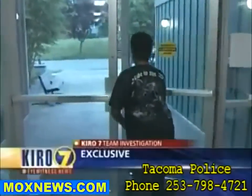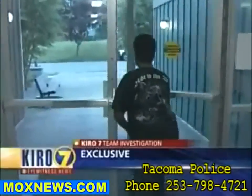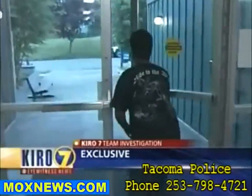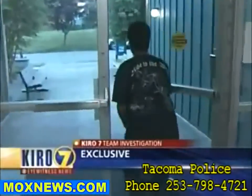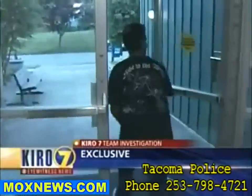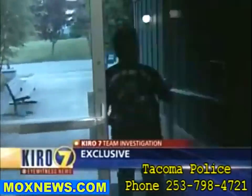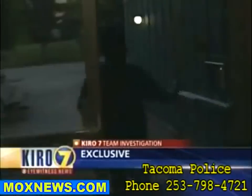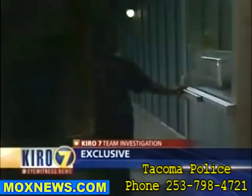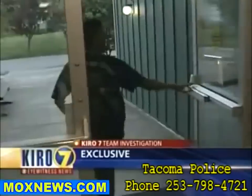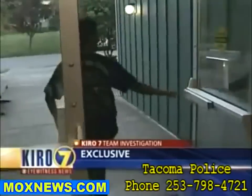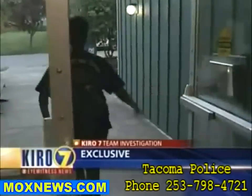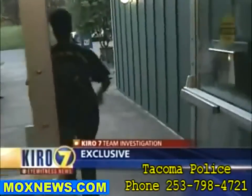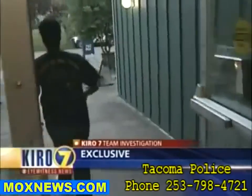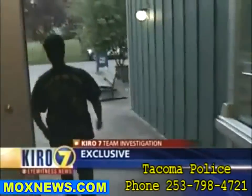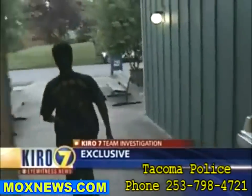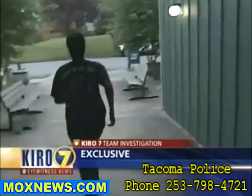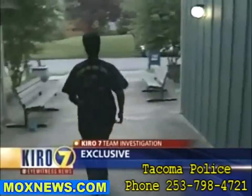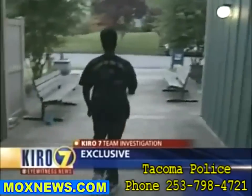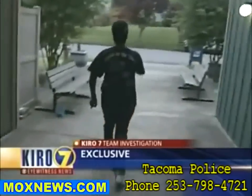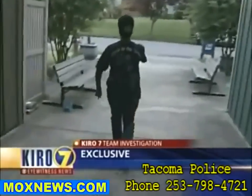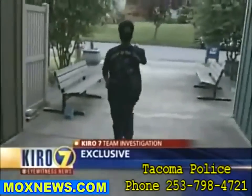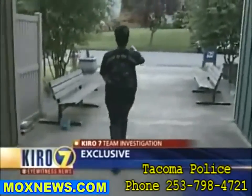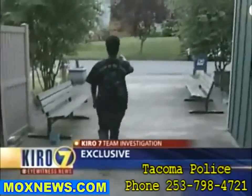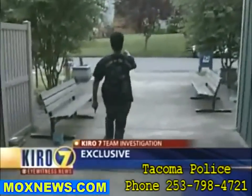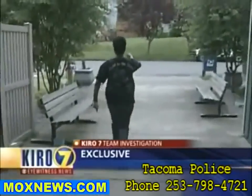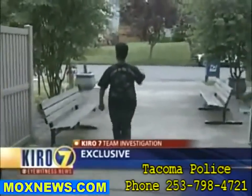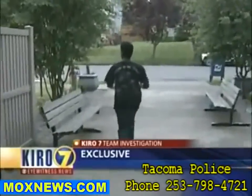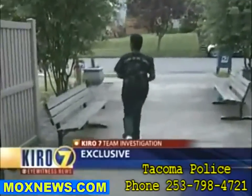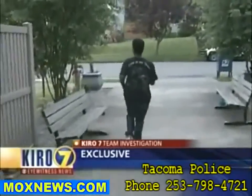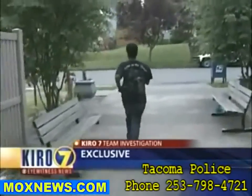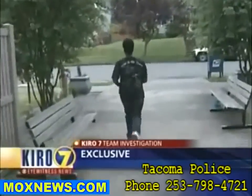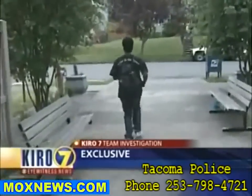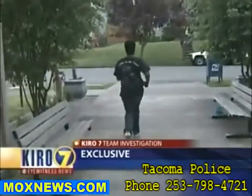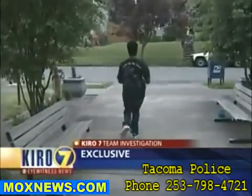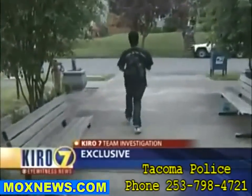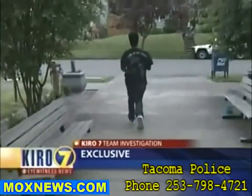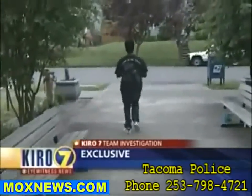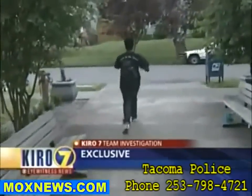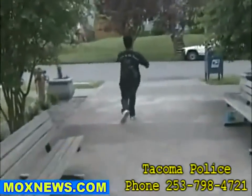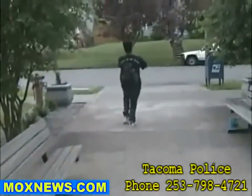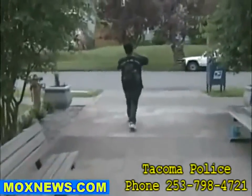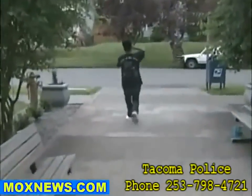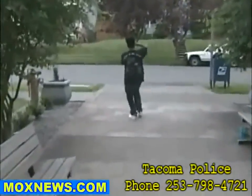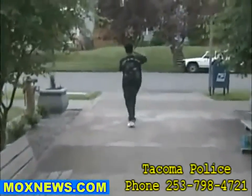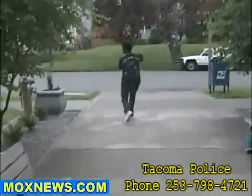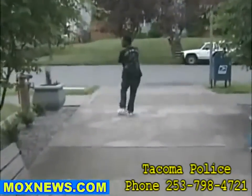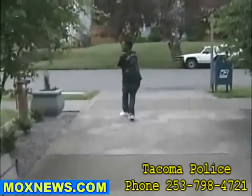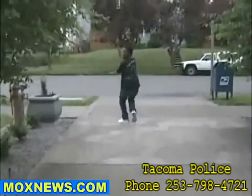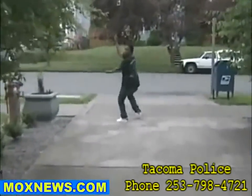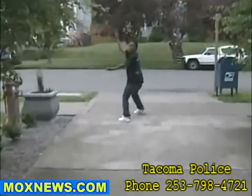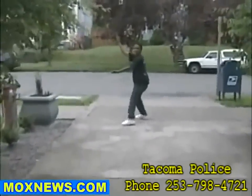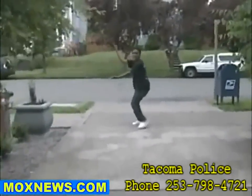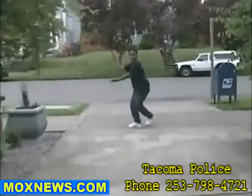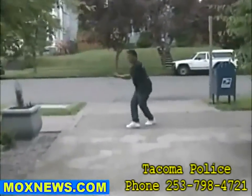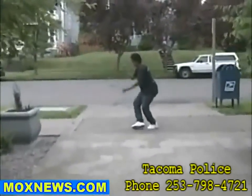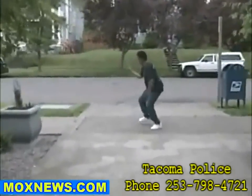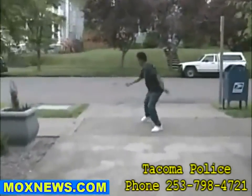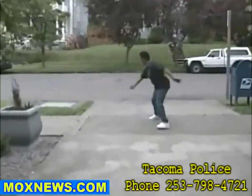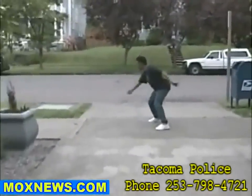A 30-second trip. To LaShawn, what happened next defies common sense, especially for a woman with no